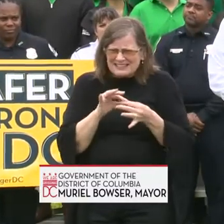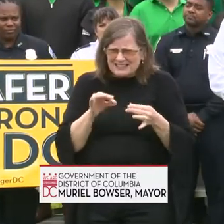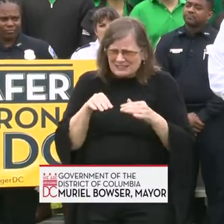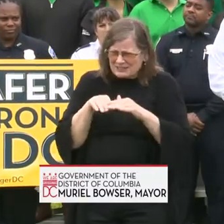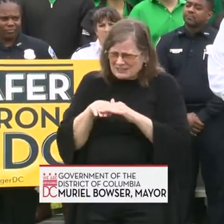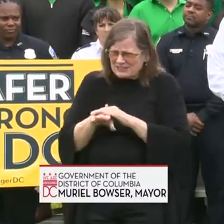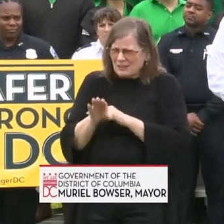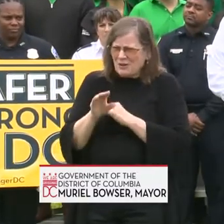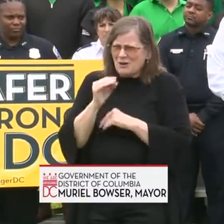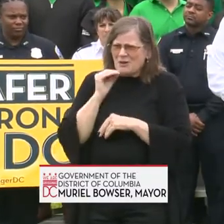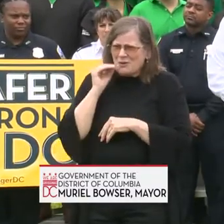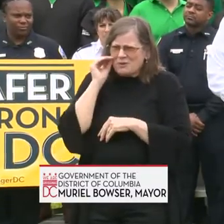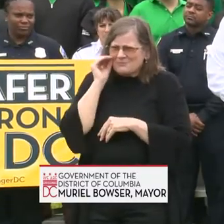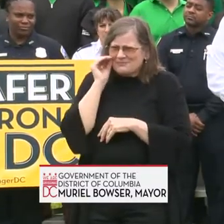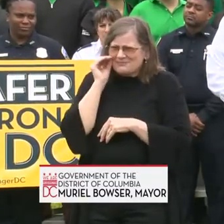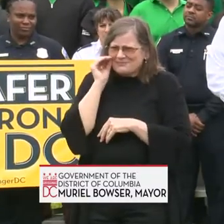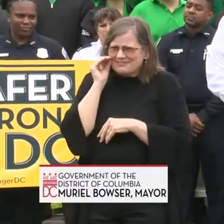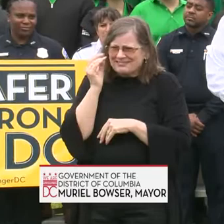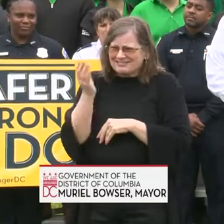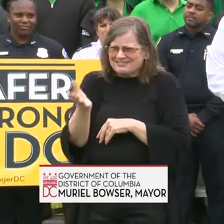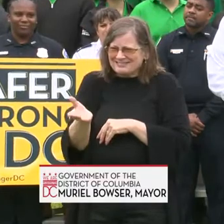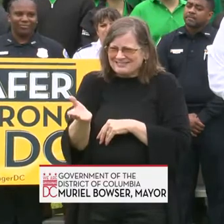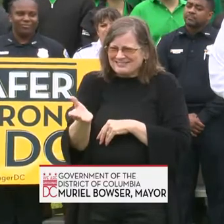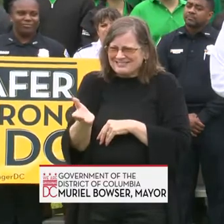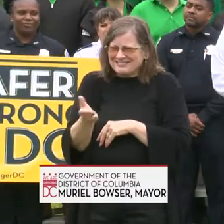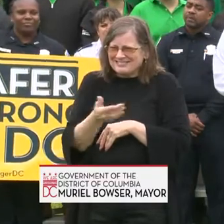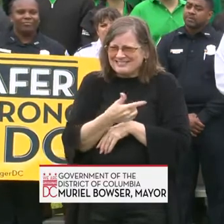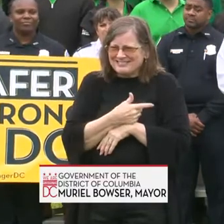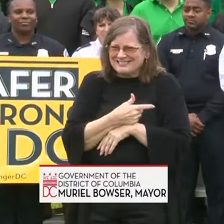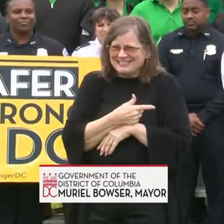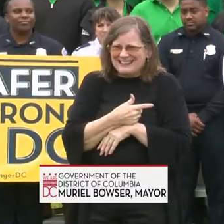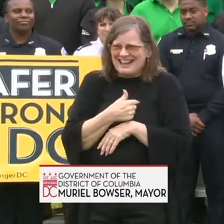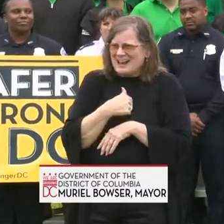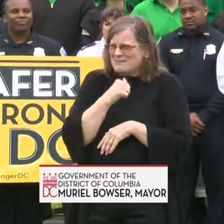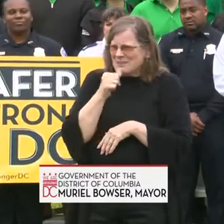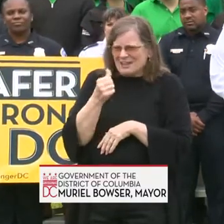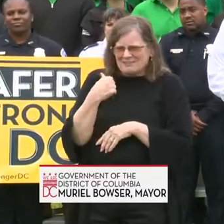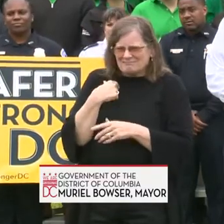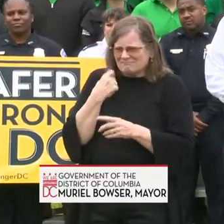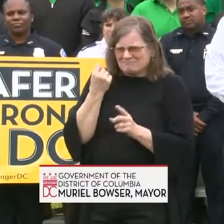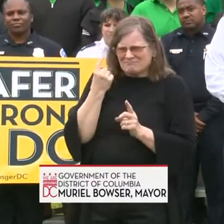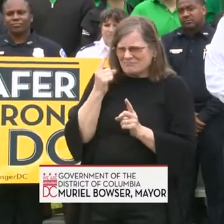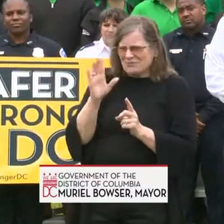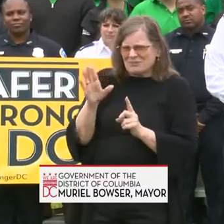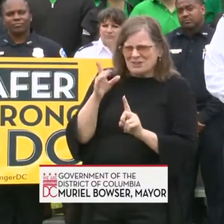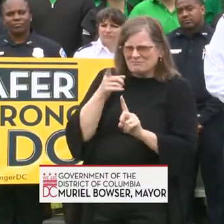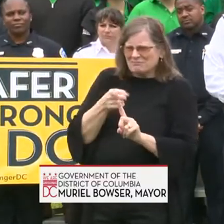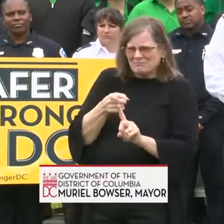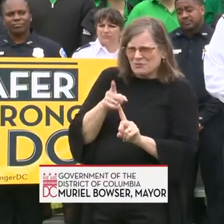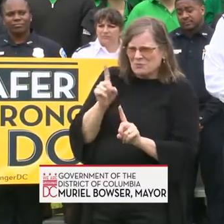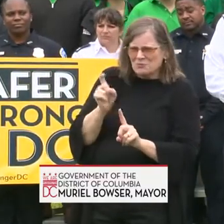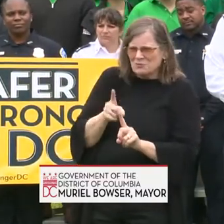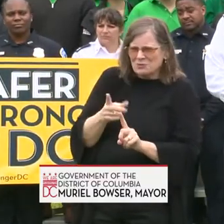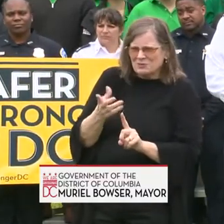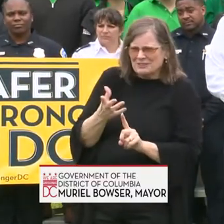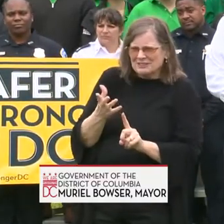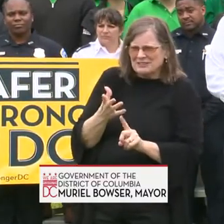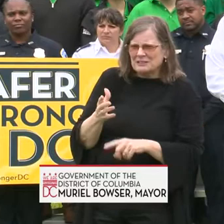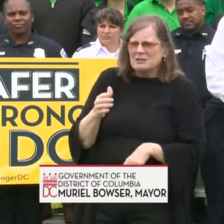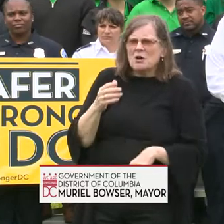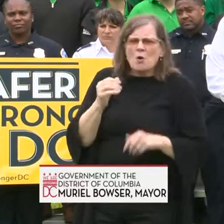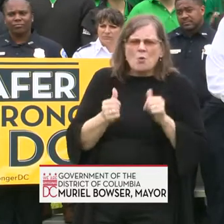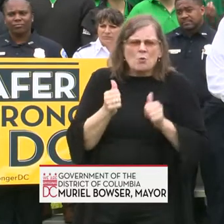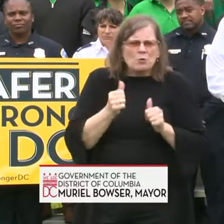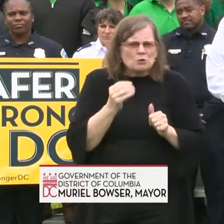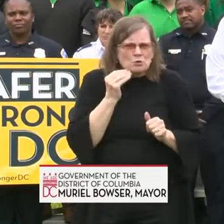people? Yeah. I'm not sure I understand your question. Have you been into any of those homes? Like which homes? You know, like people